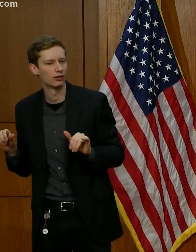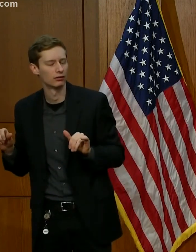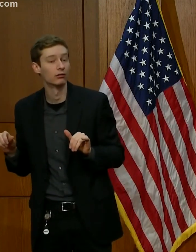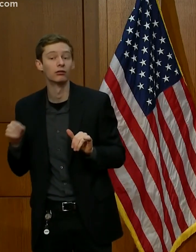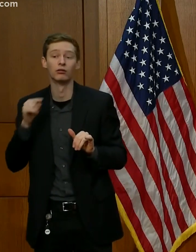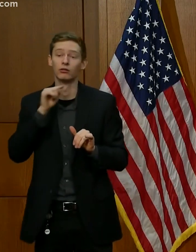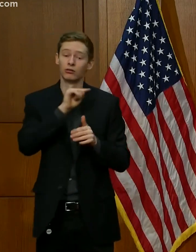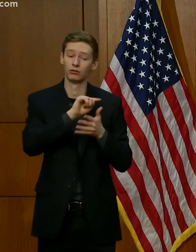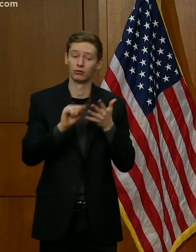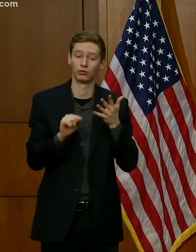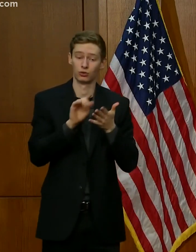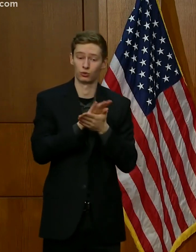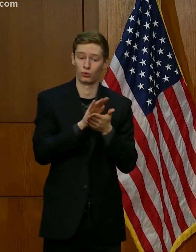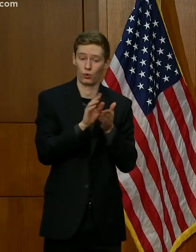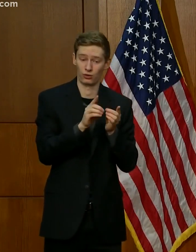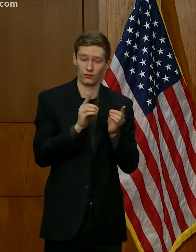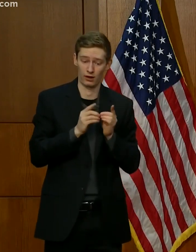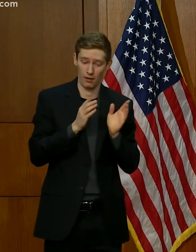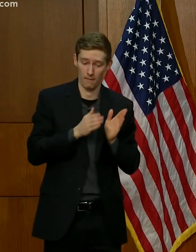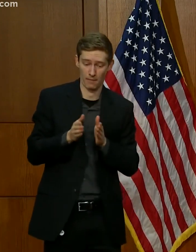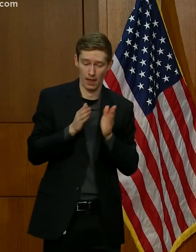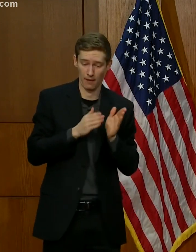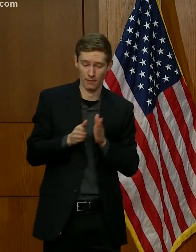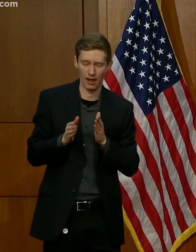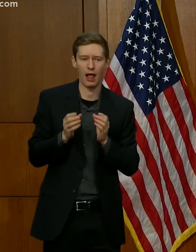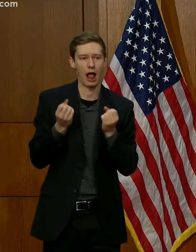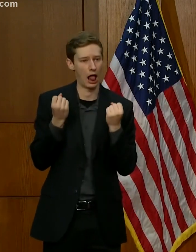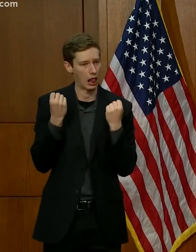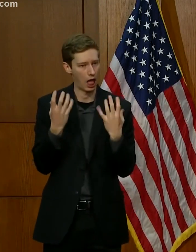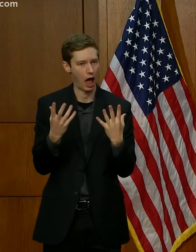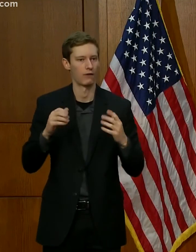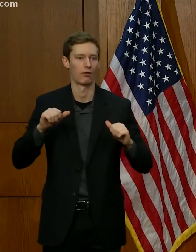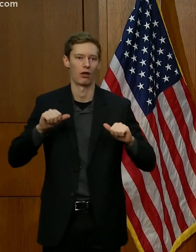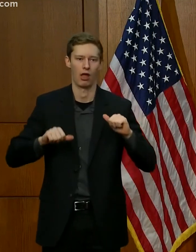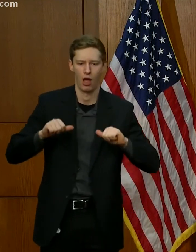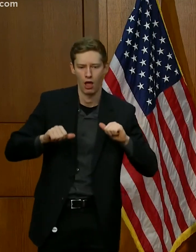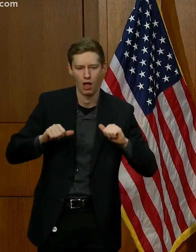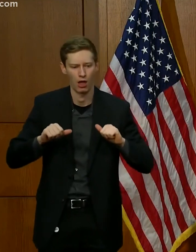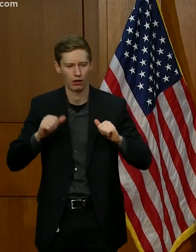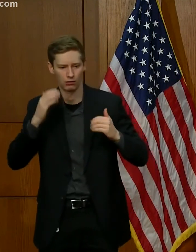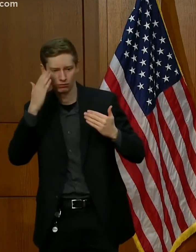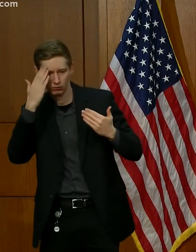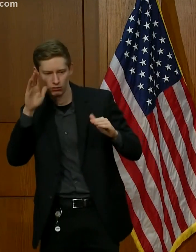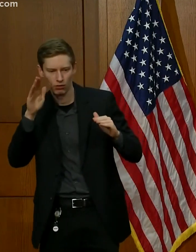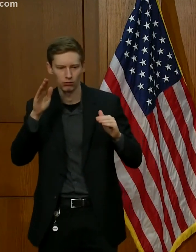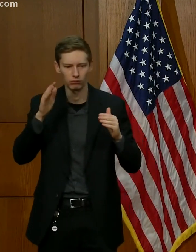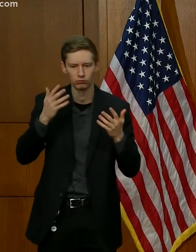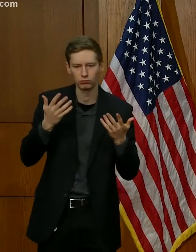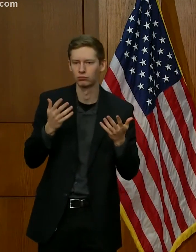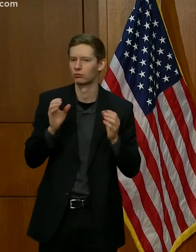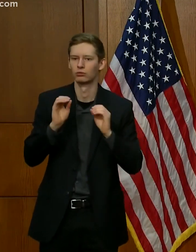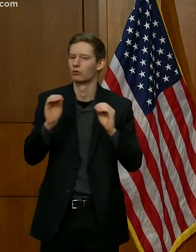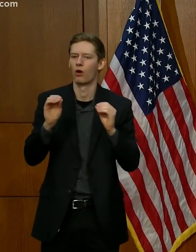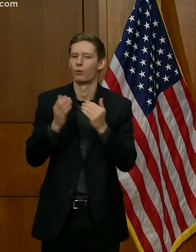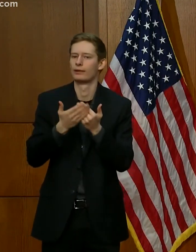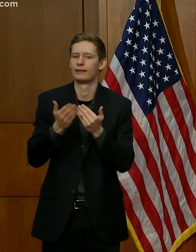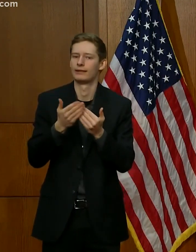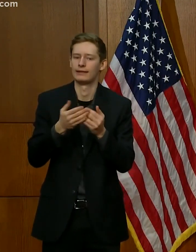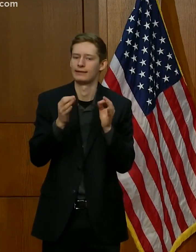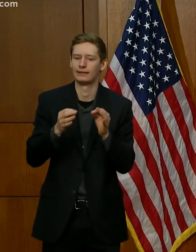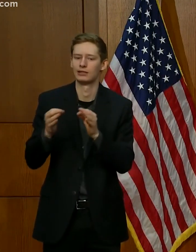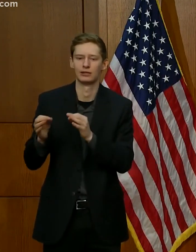planning this school year, there was a lot of uncertainty. There were no simple or easy decisions,